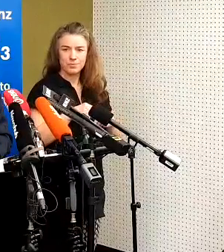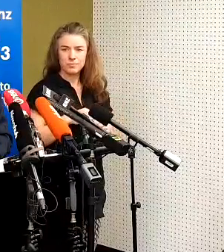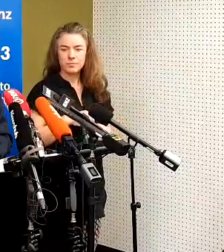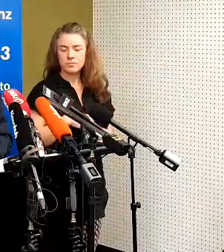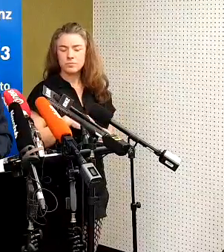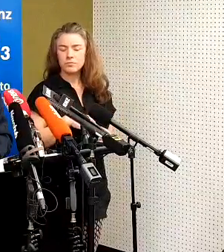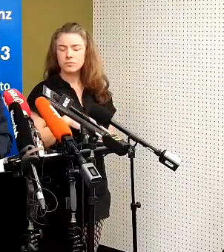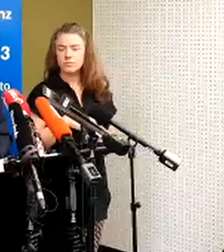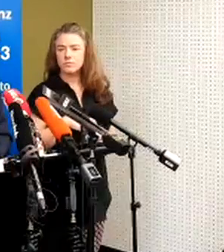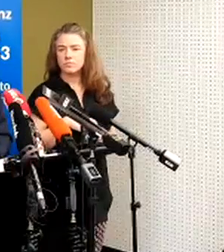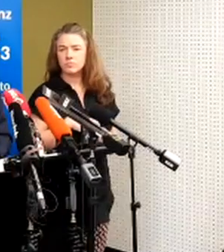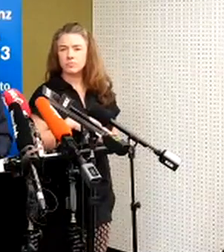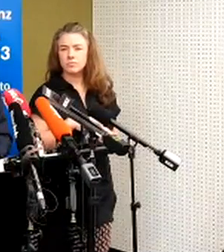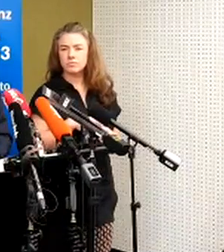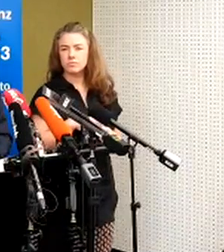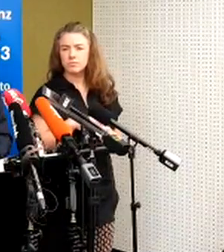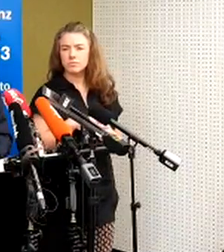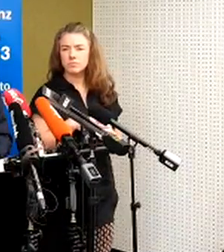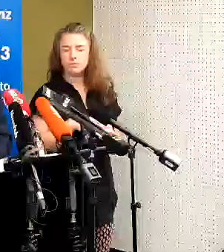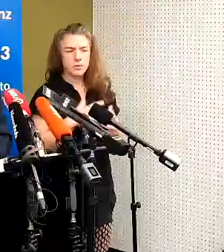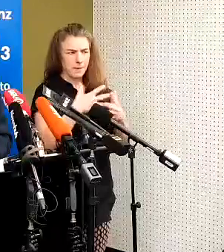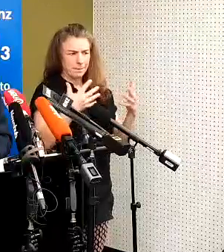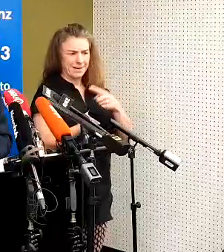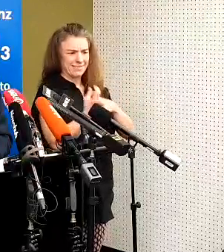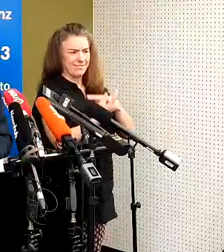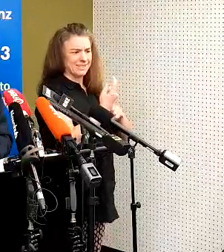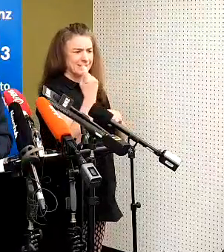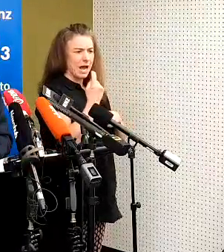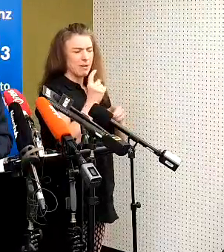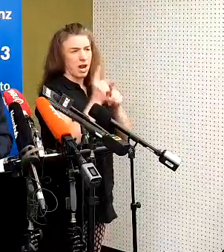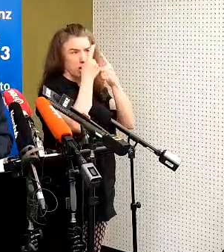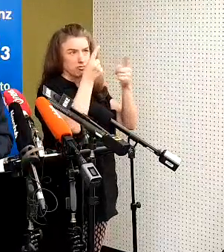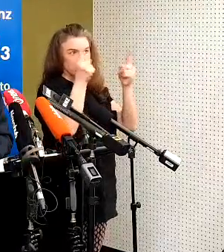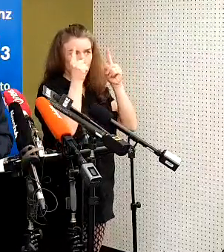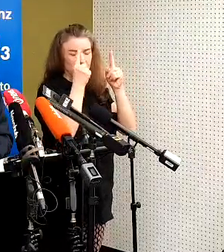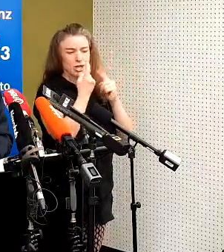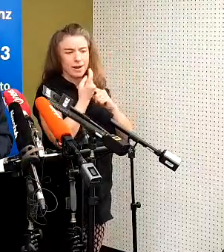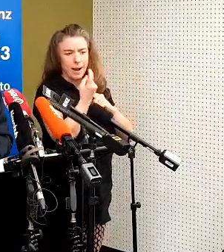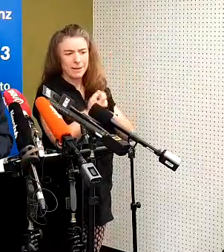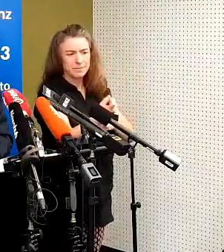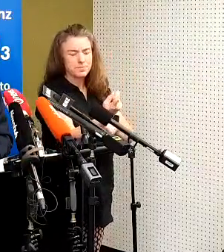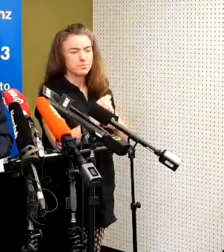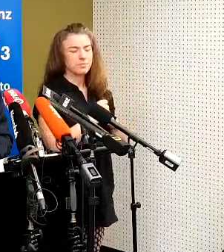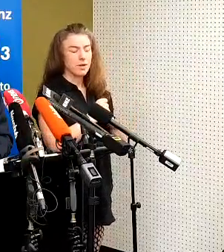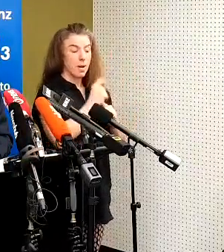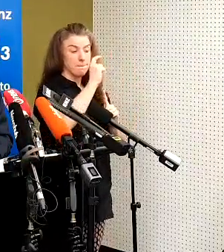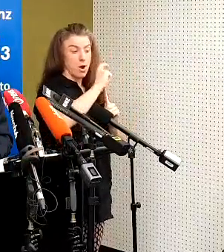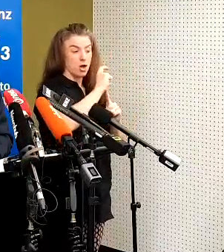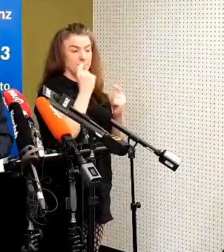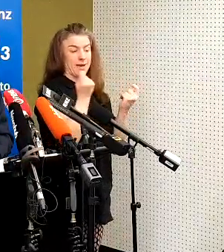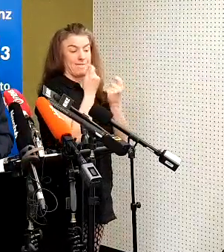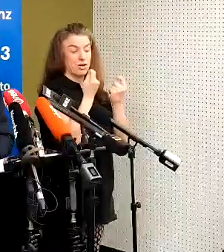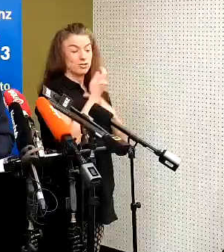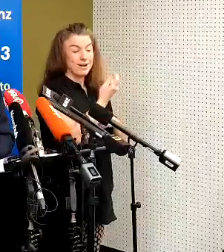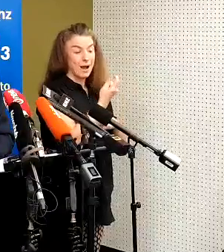the ministry's advice ahead of a lot of big events? You've got one at there's graduation, there's the mosque anniversary, which